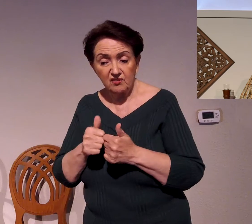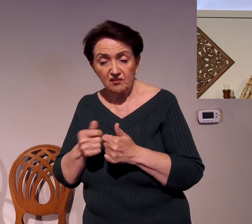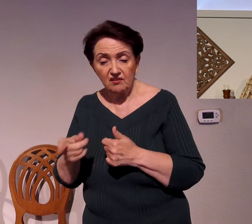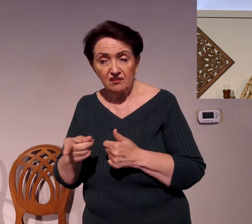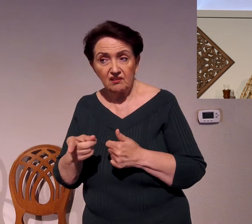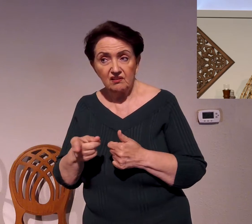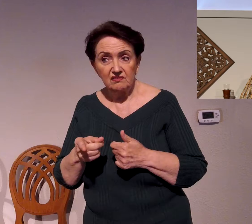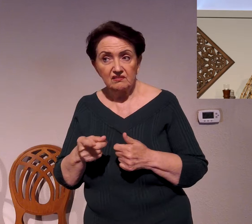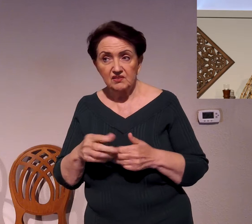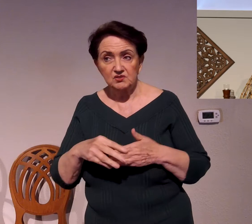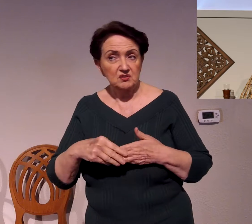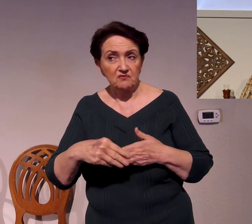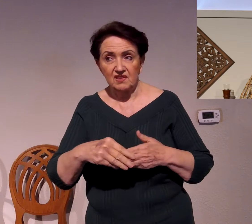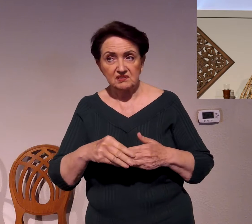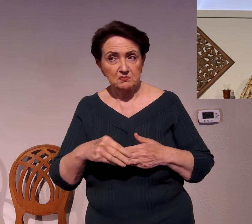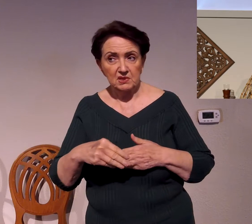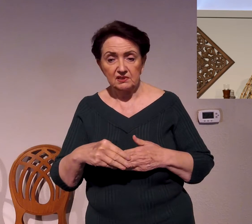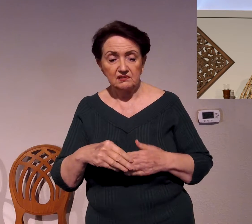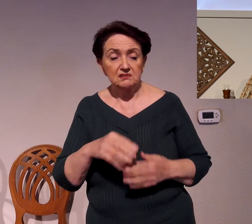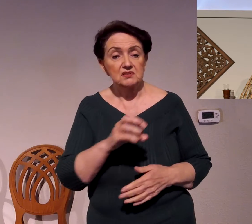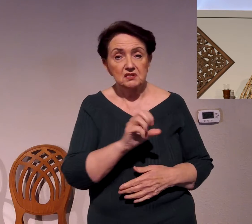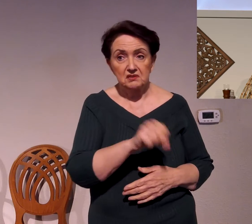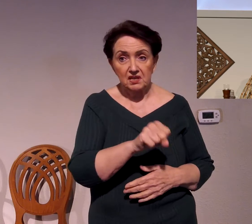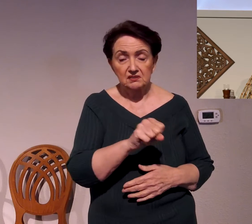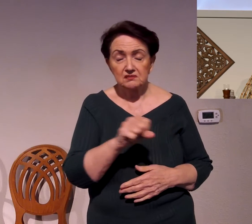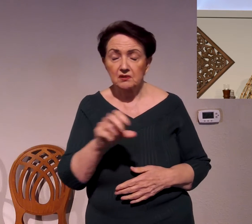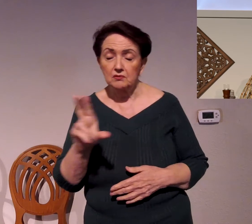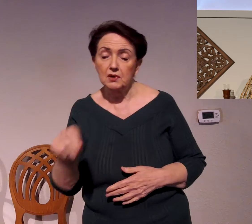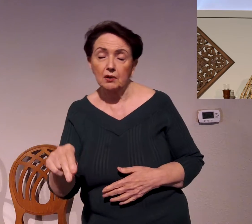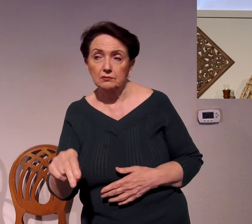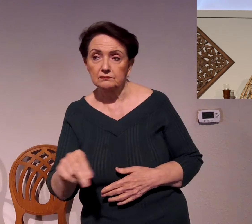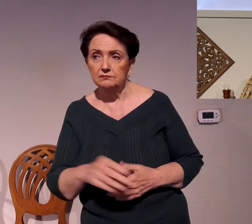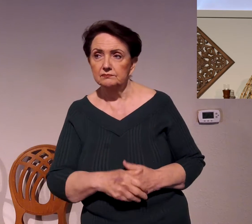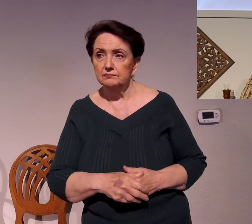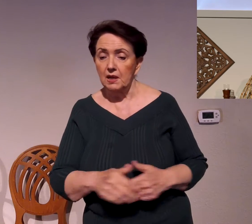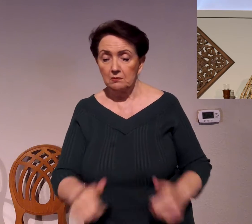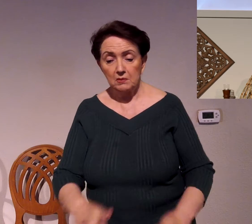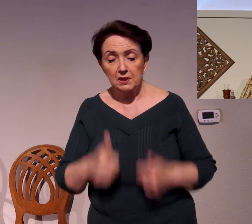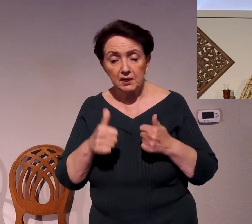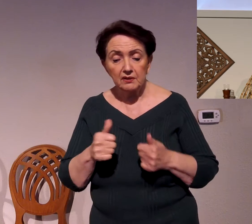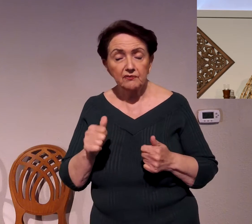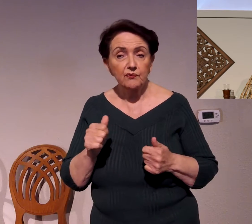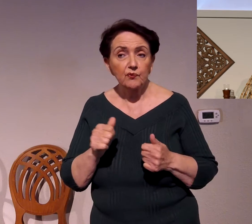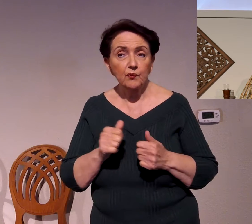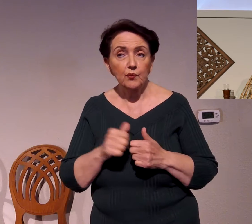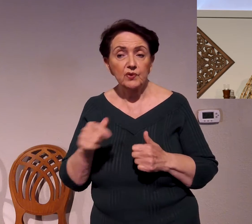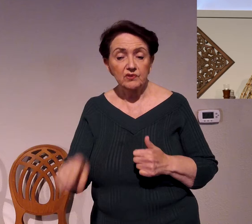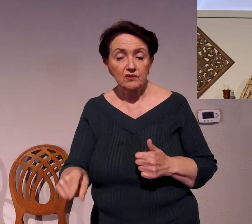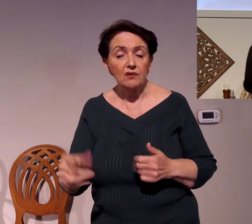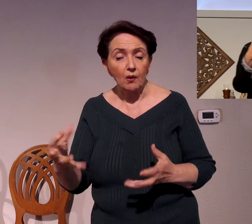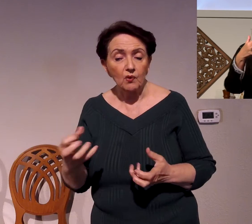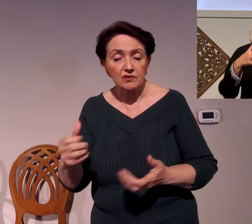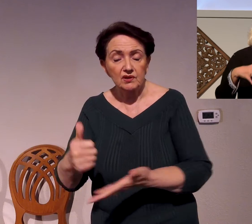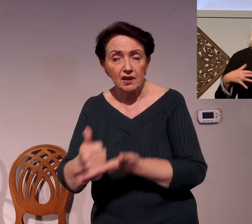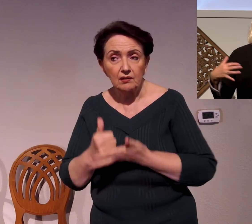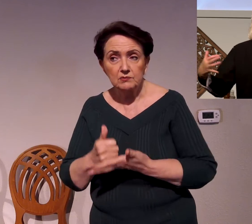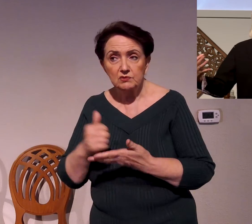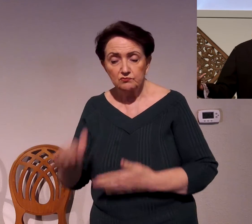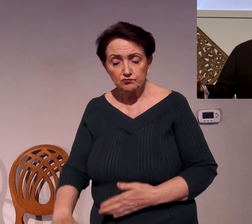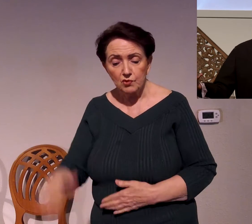form? It's yes or no, right? "I'm going to come live with you because I need help. I want you to be a part of raising my son."